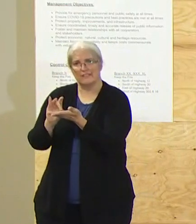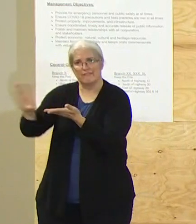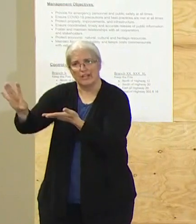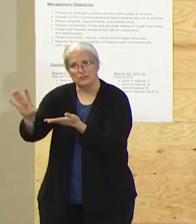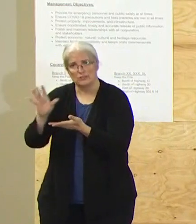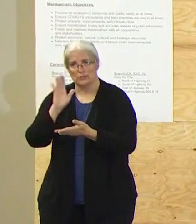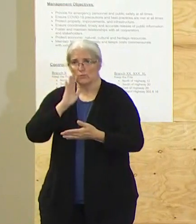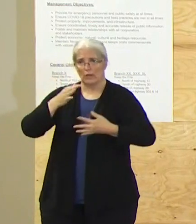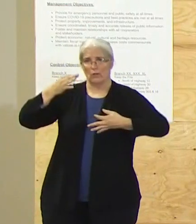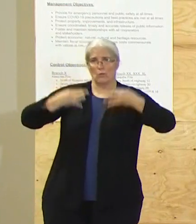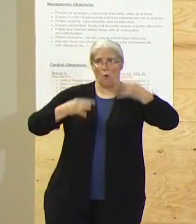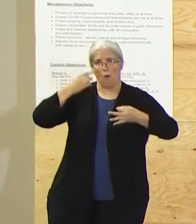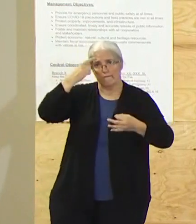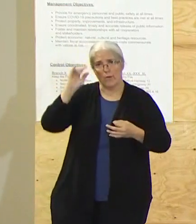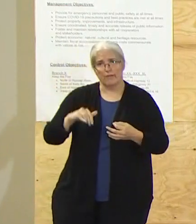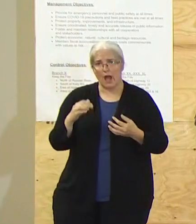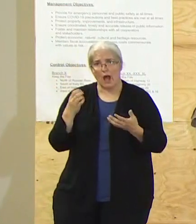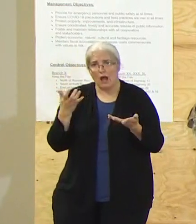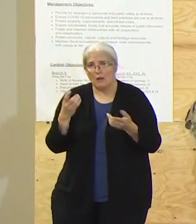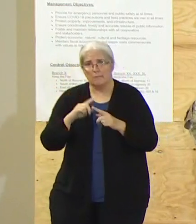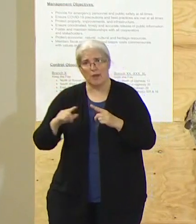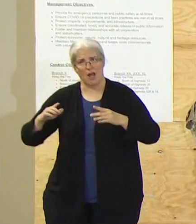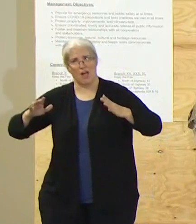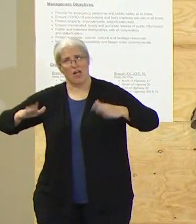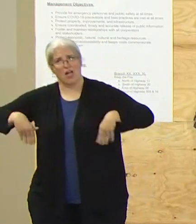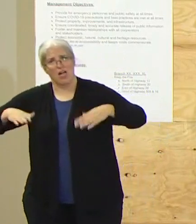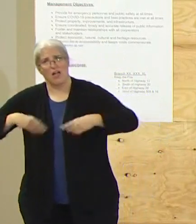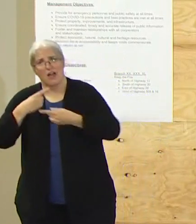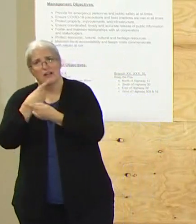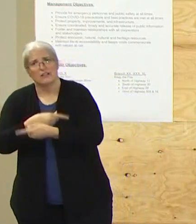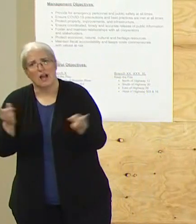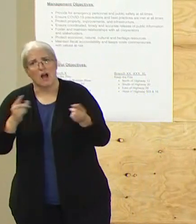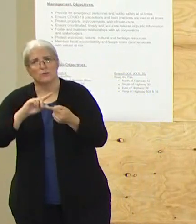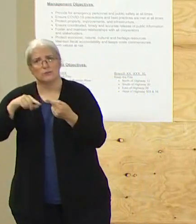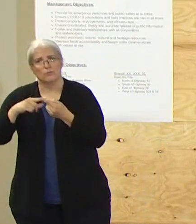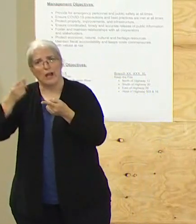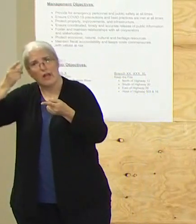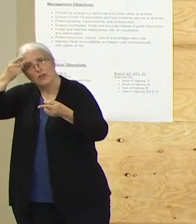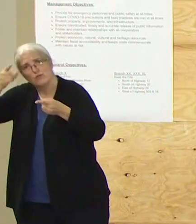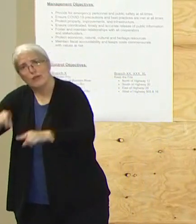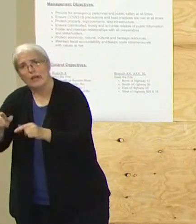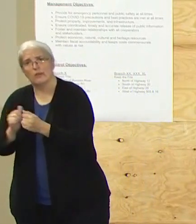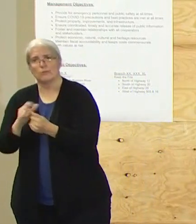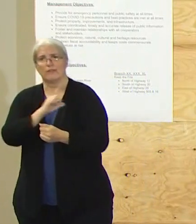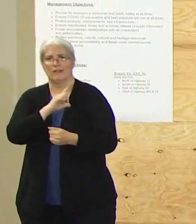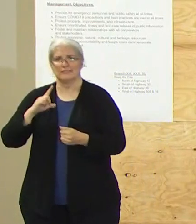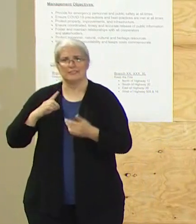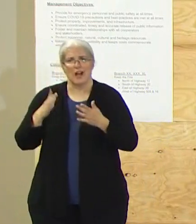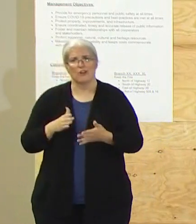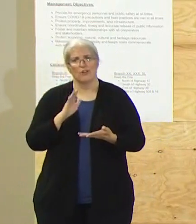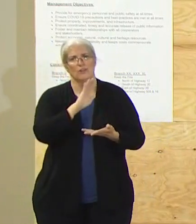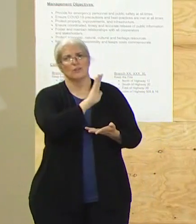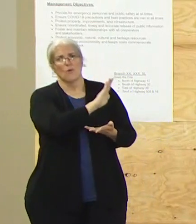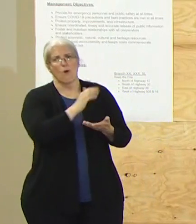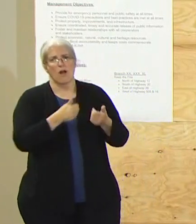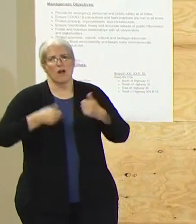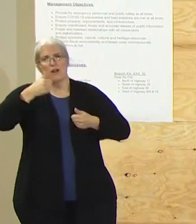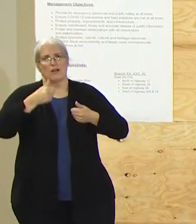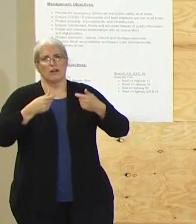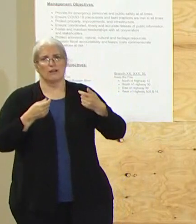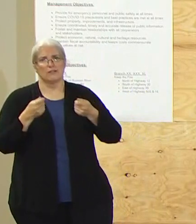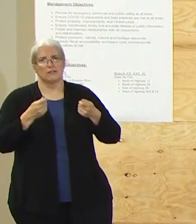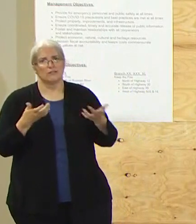and there's still no deal announced between leaders of the legislature and your administration. Well,